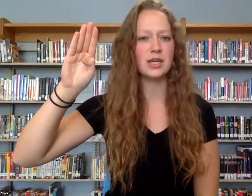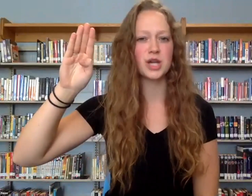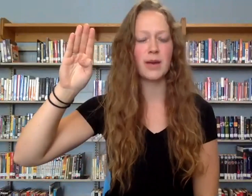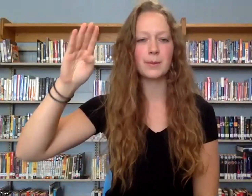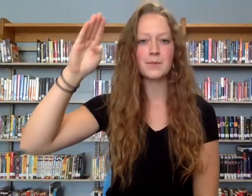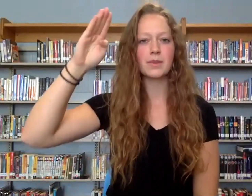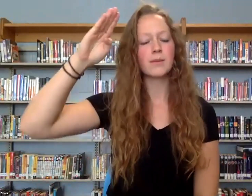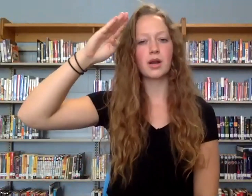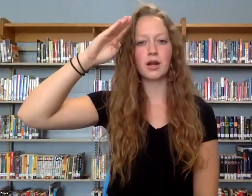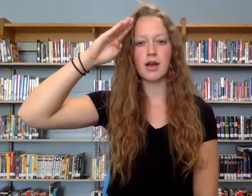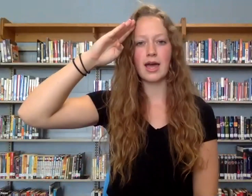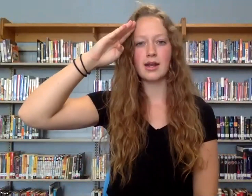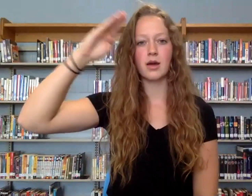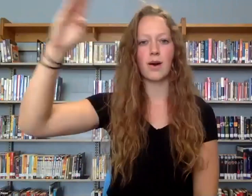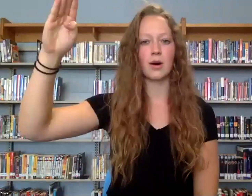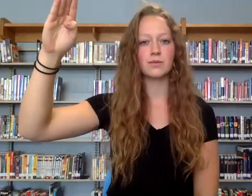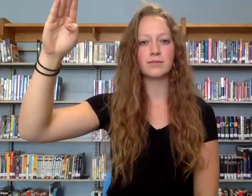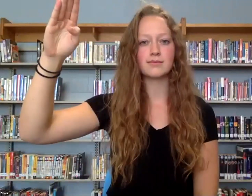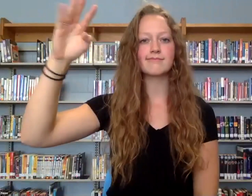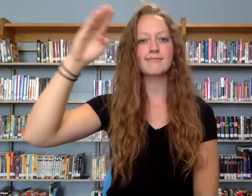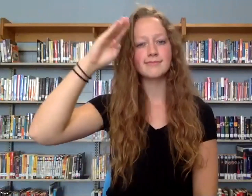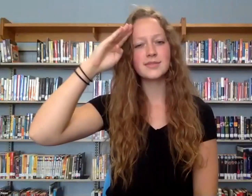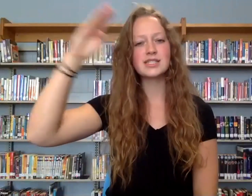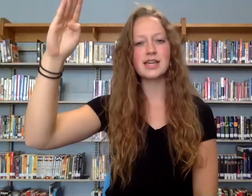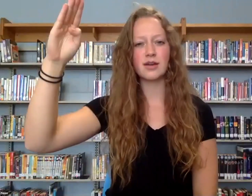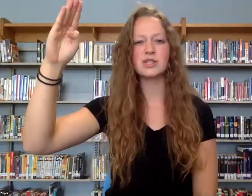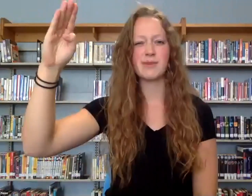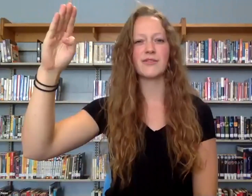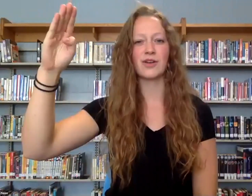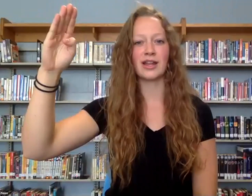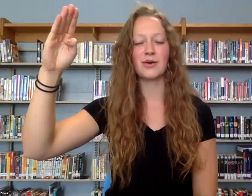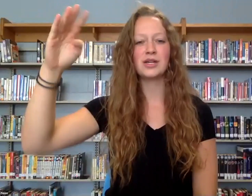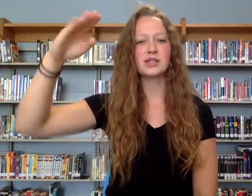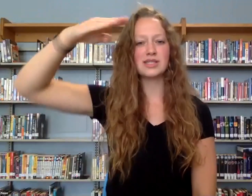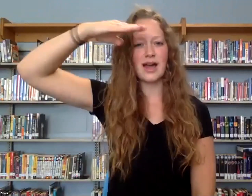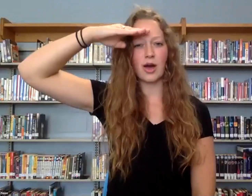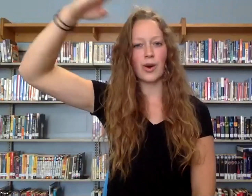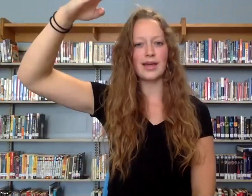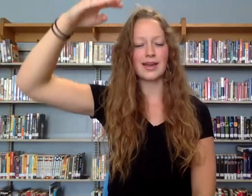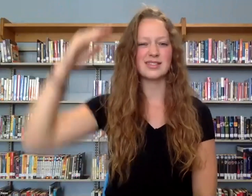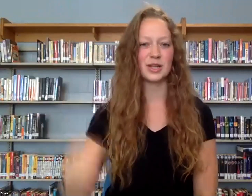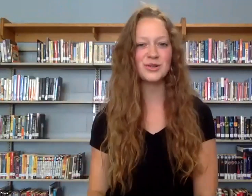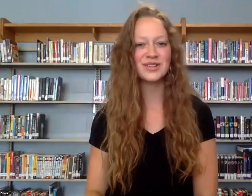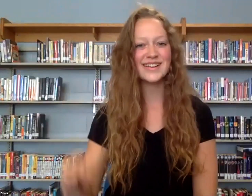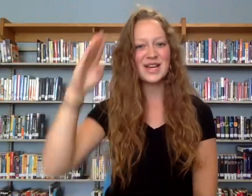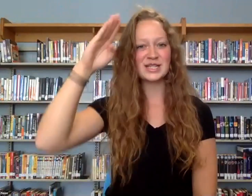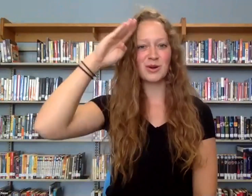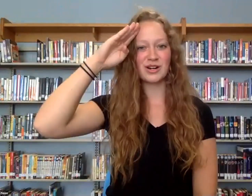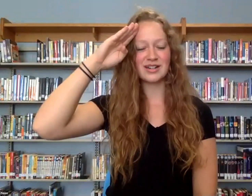shape, put it on your head, and go out. This is like a respectful hello. So it's not quite like a salute. It's more of